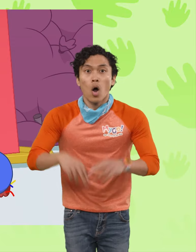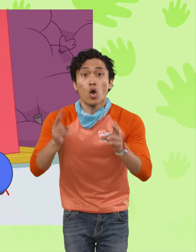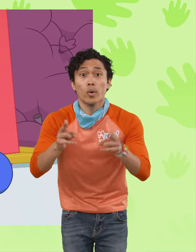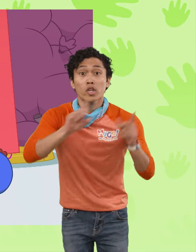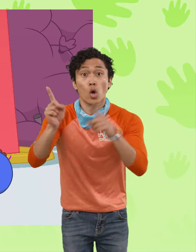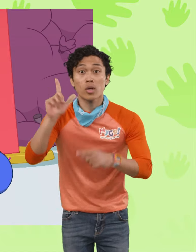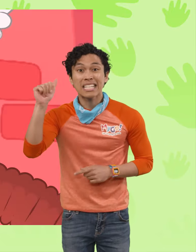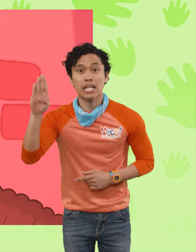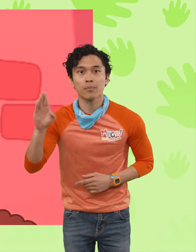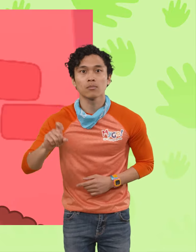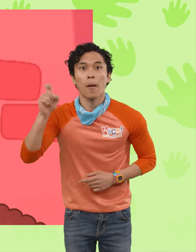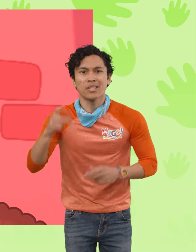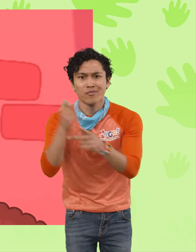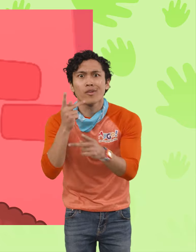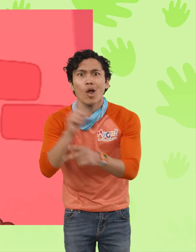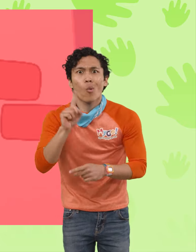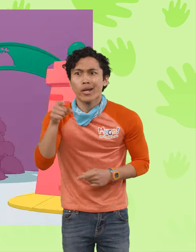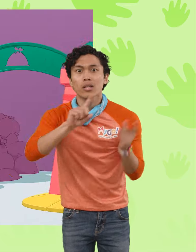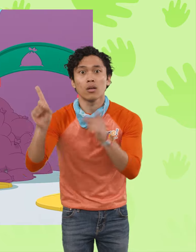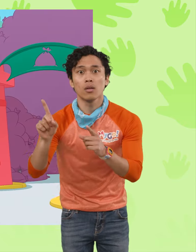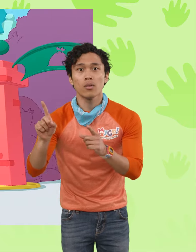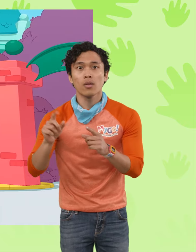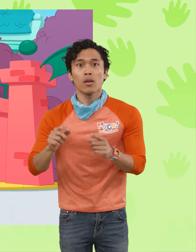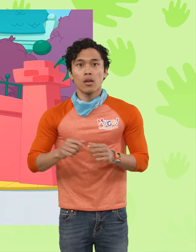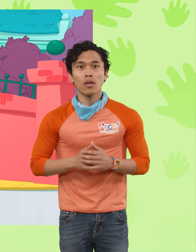Quick, to the lab. We need to find out where he went.